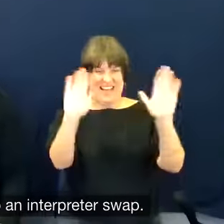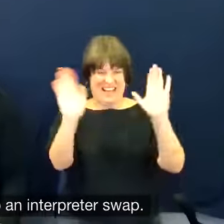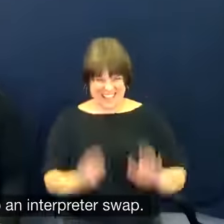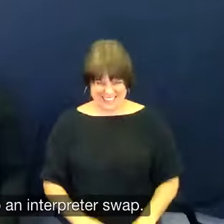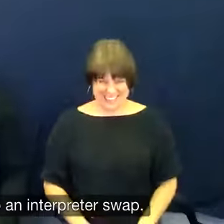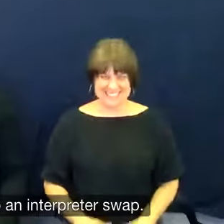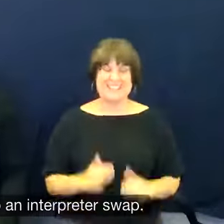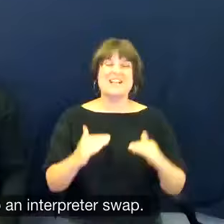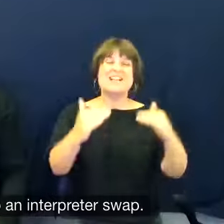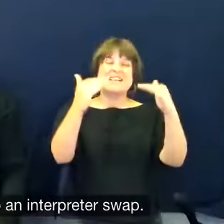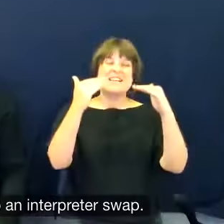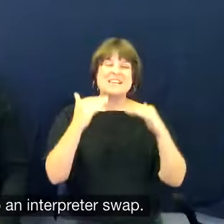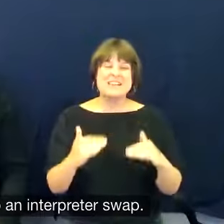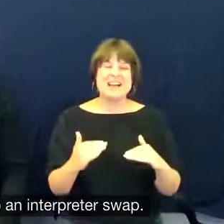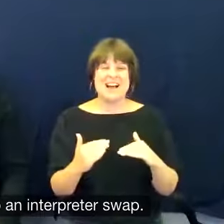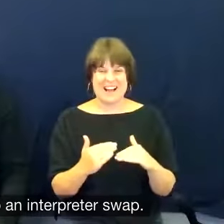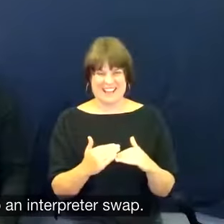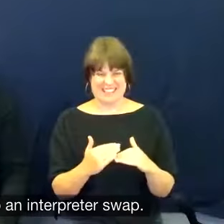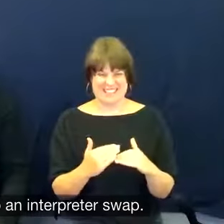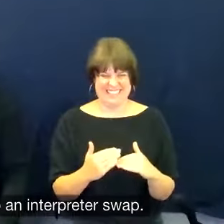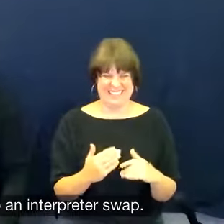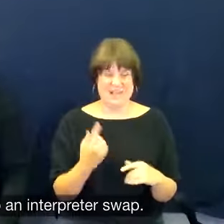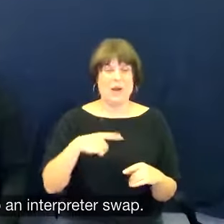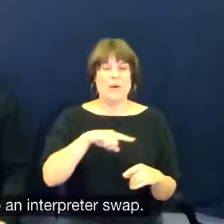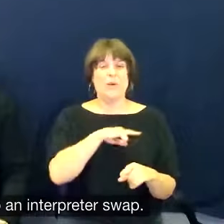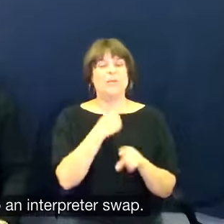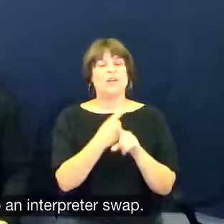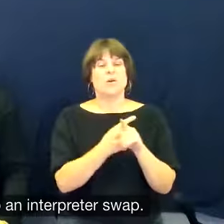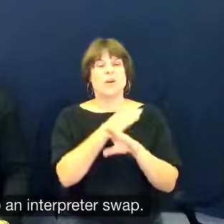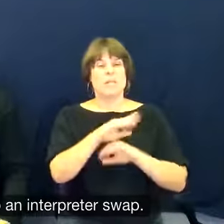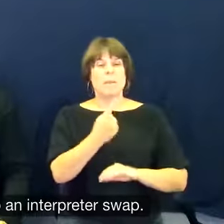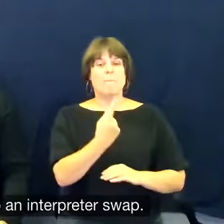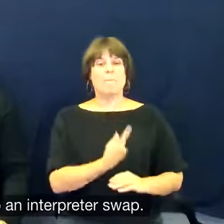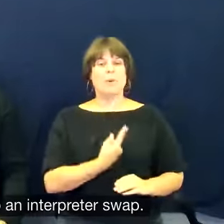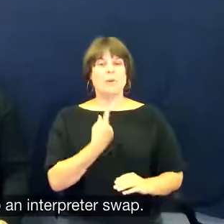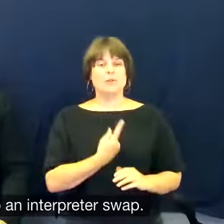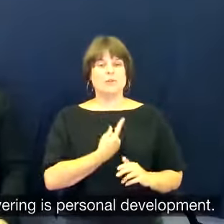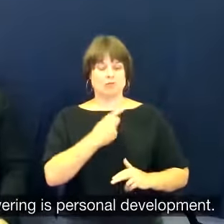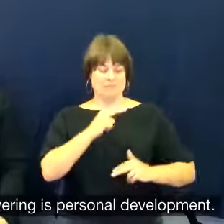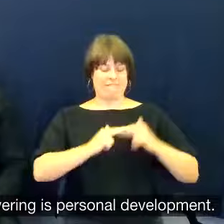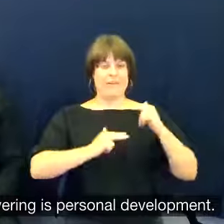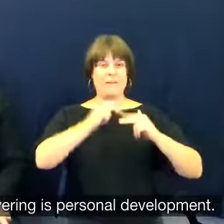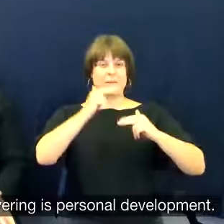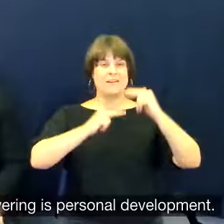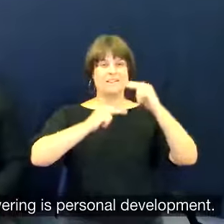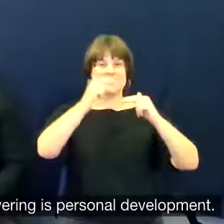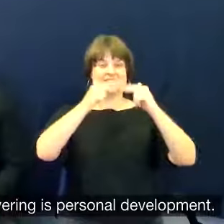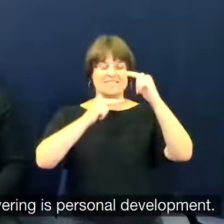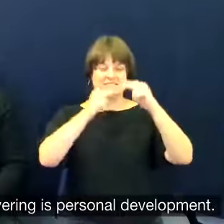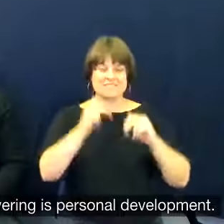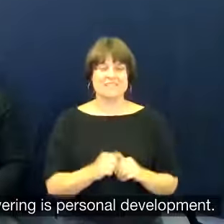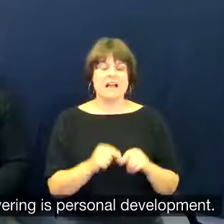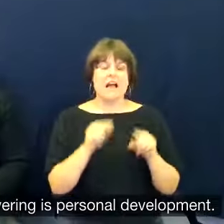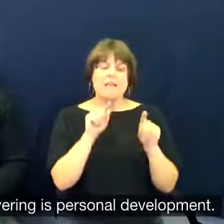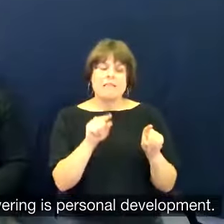So the next part we'll be covering is personal development, and that will be